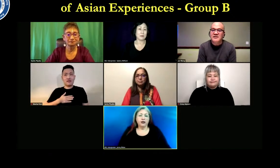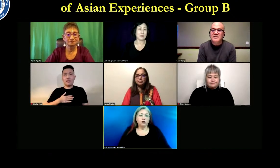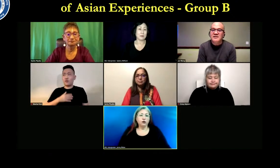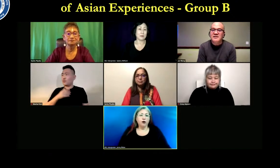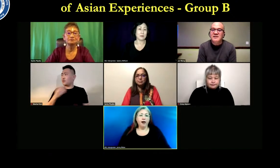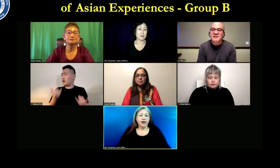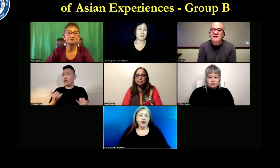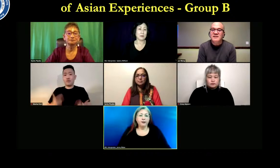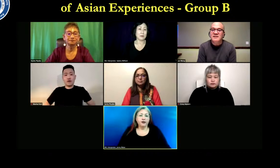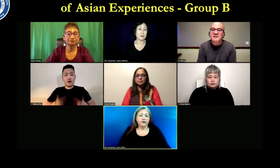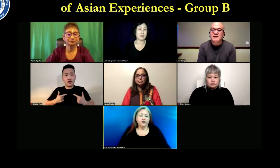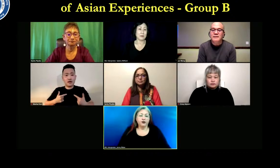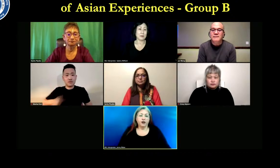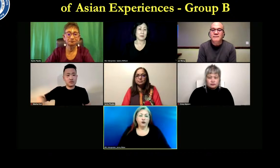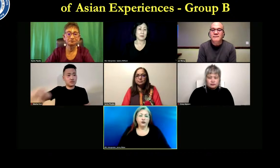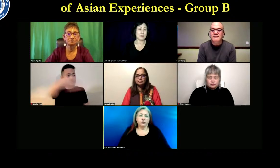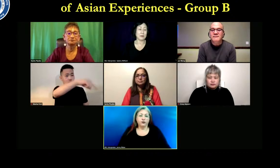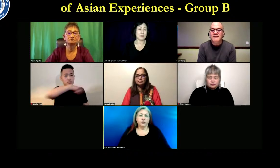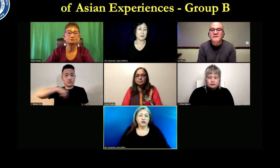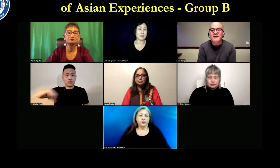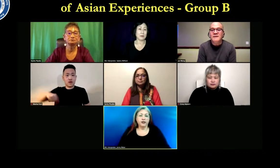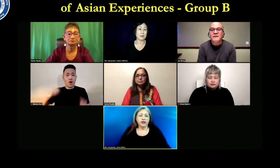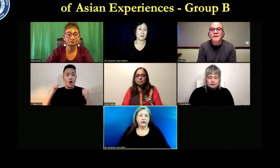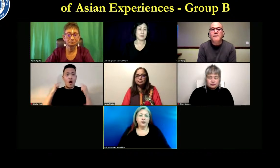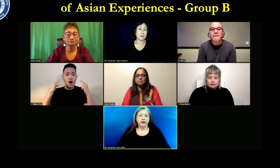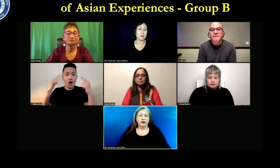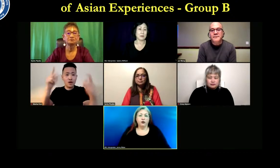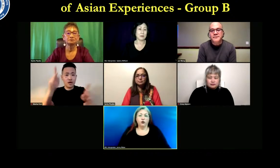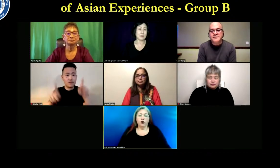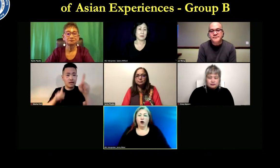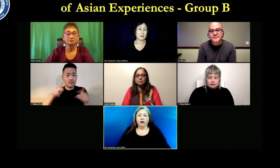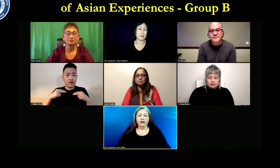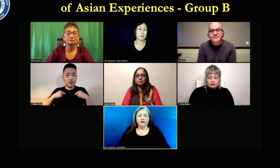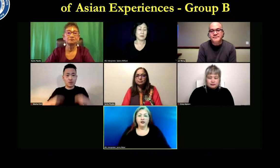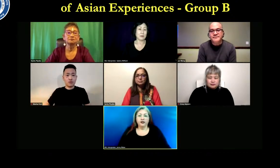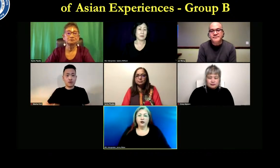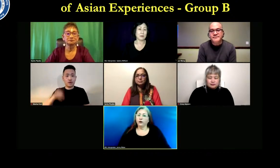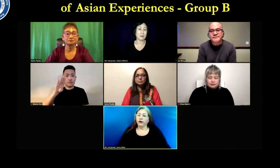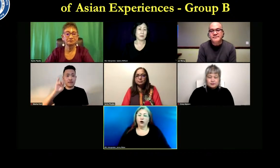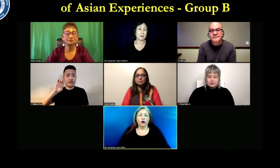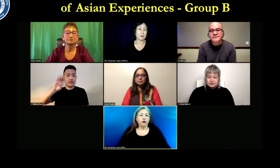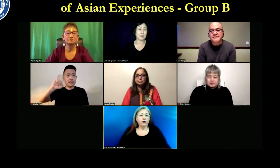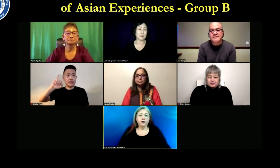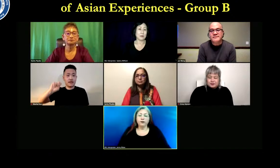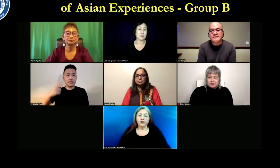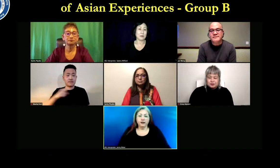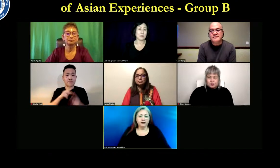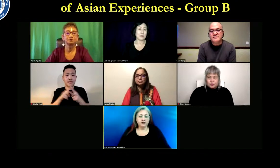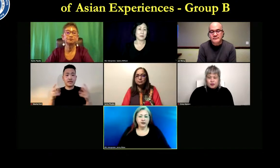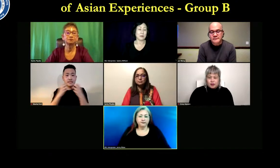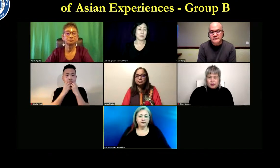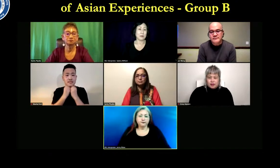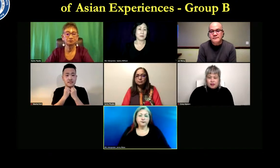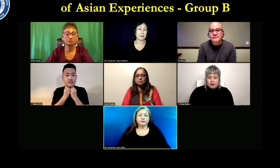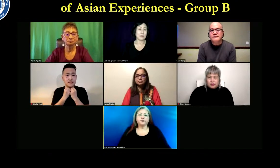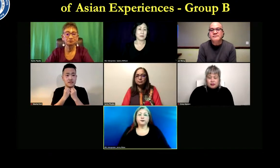me and who I am if they're not going to pronounce my name. We all live here. We are all human